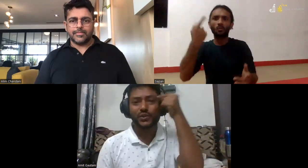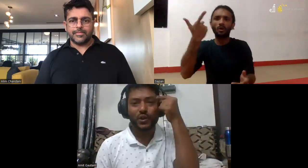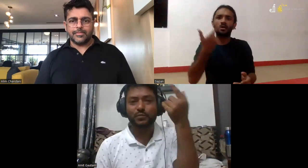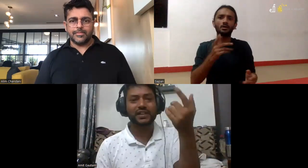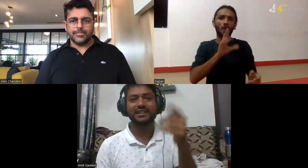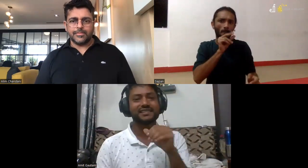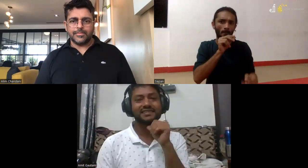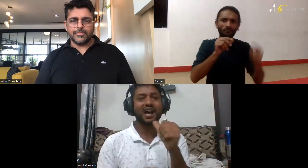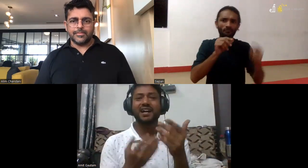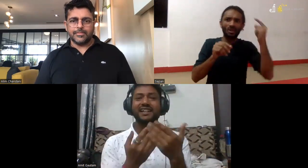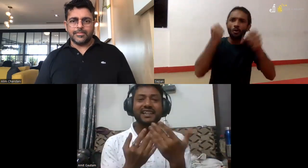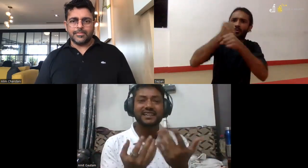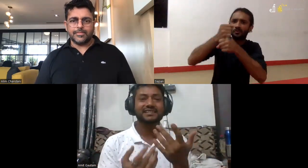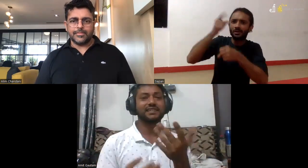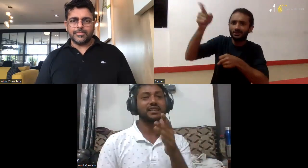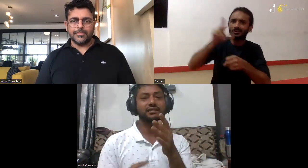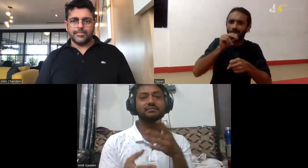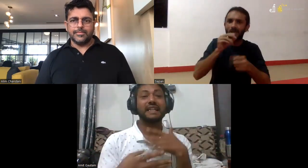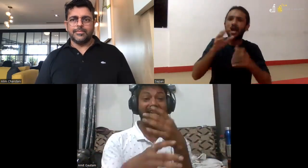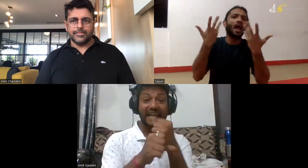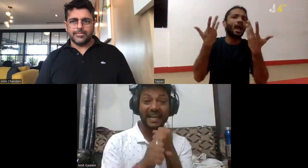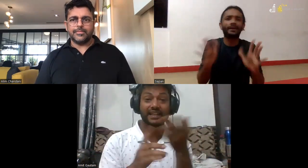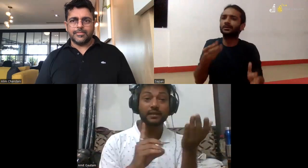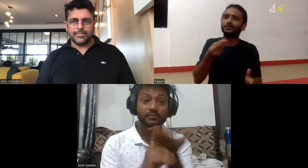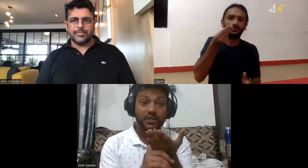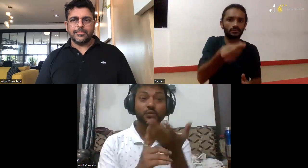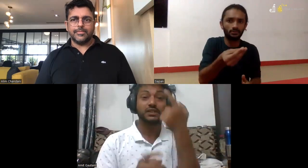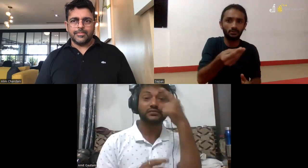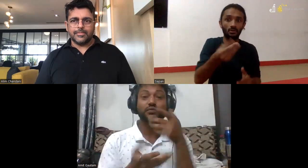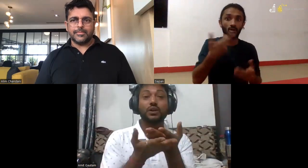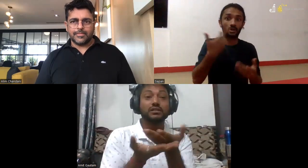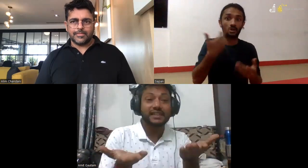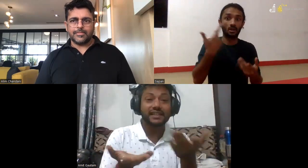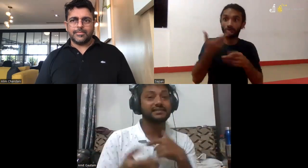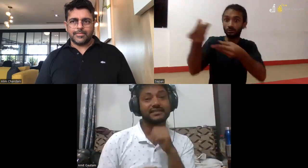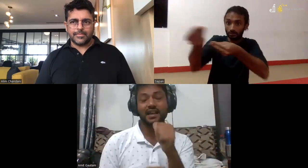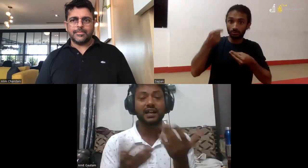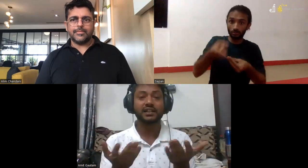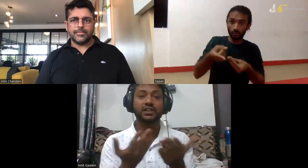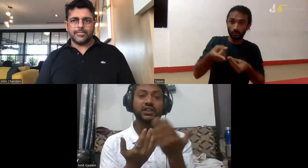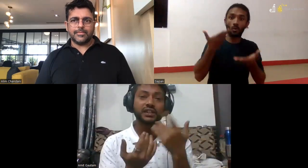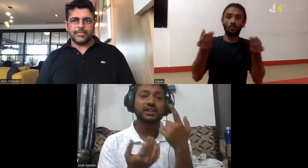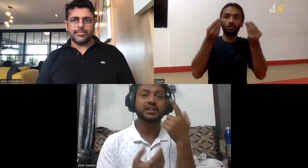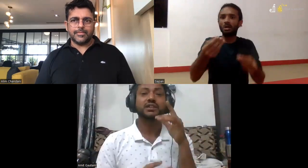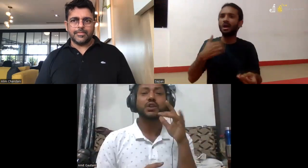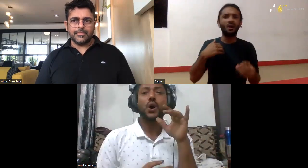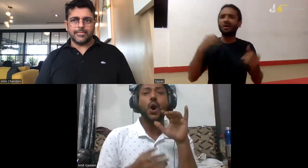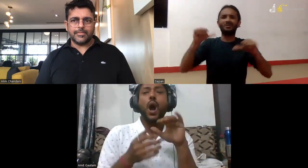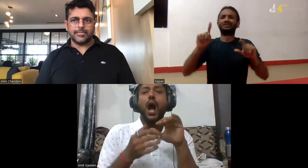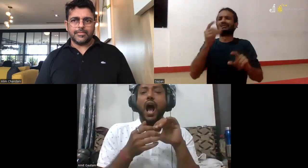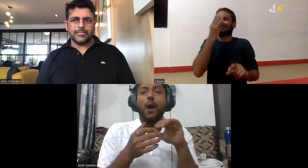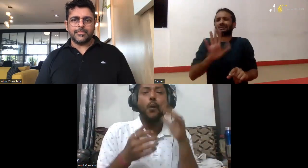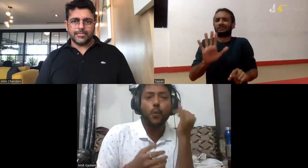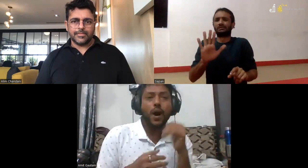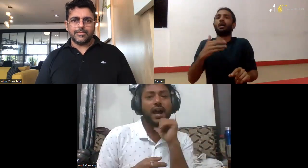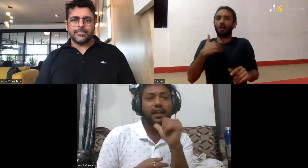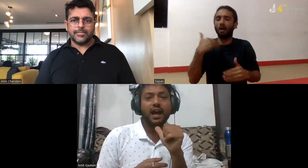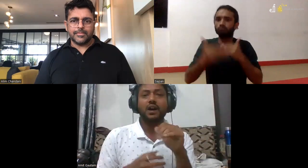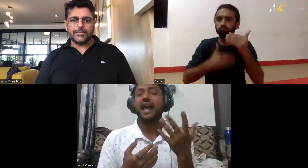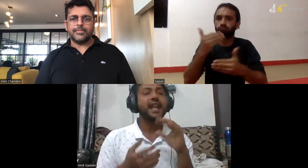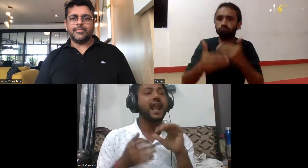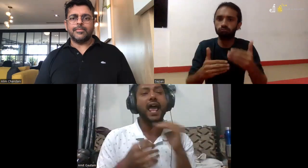and feeling like that I'm the weakest person. I'm not able to help other people. Good question, but I think all the